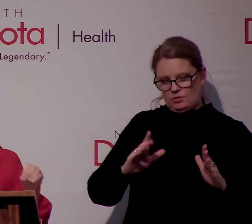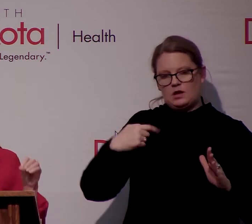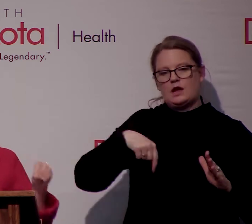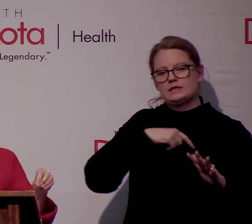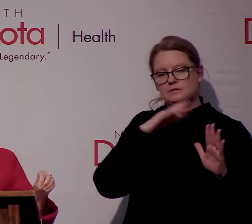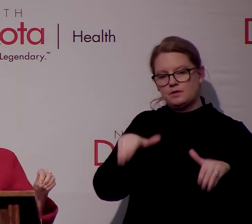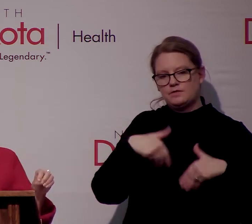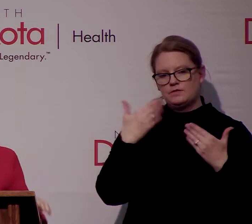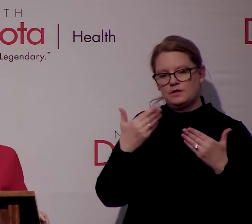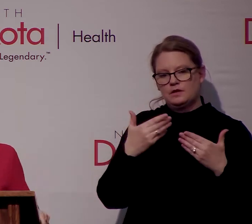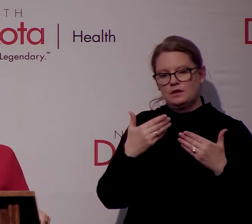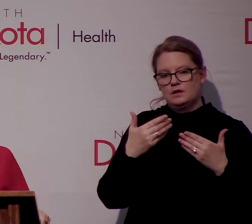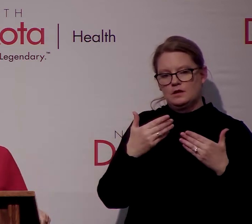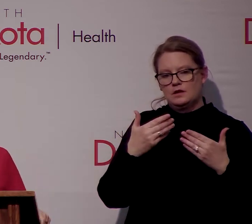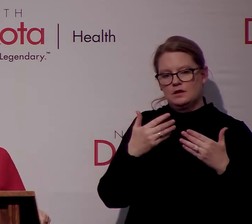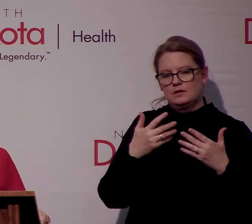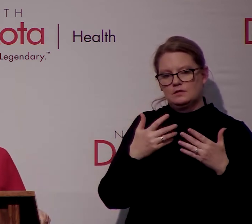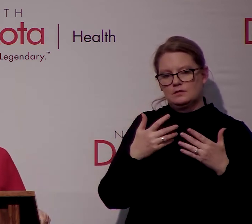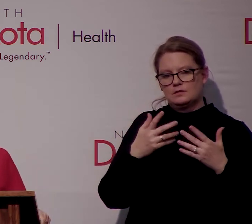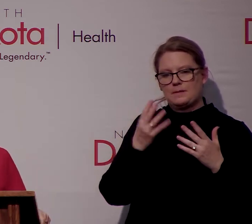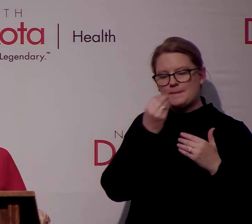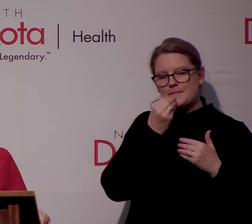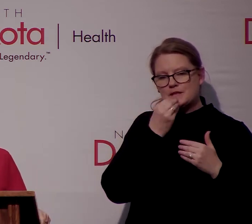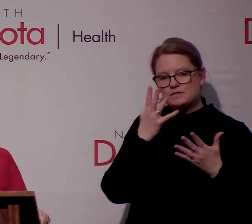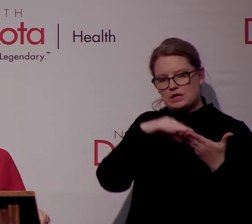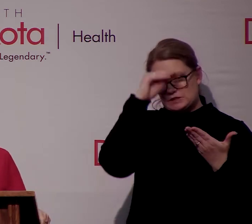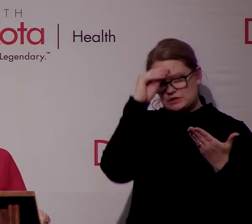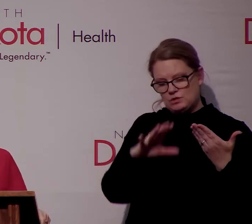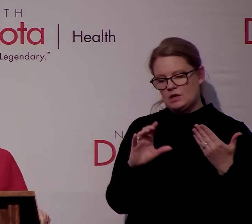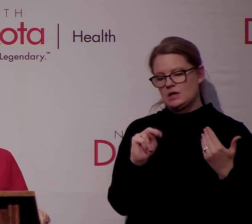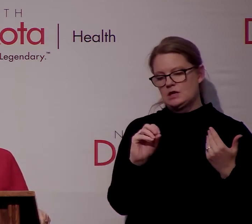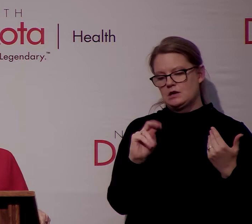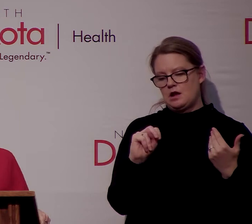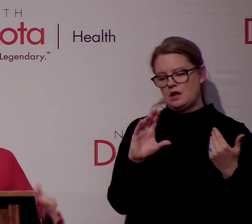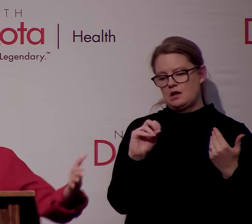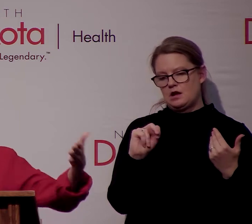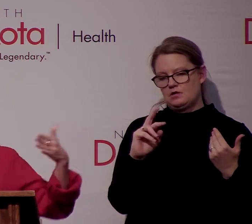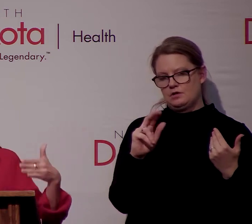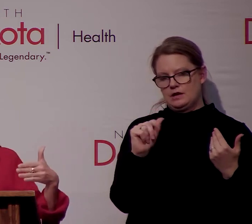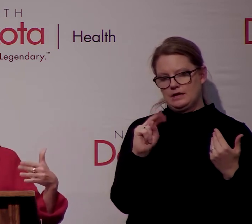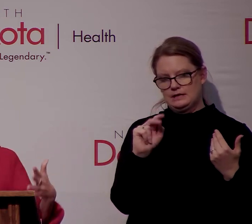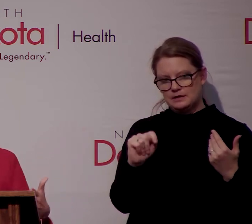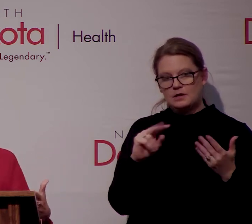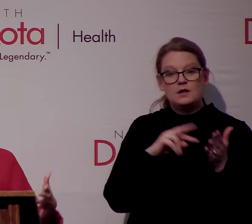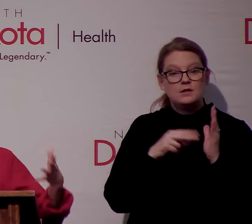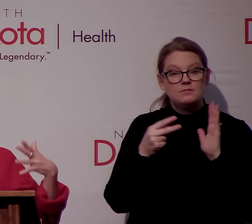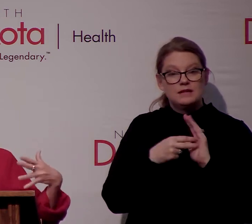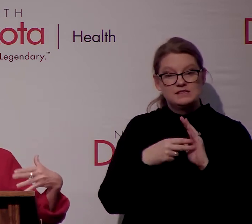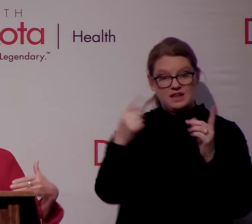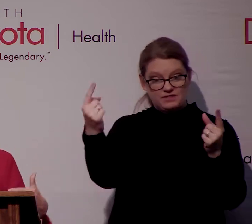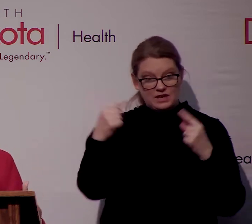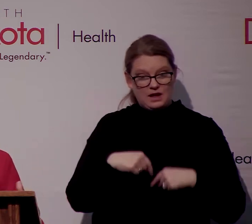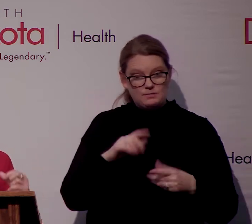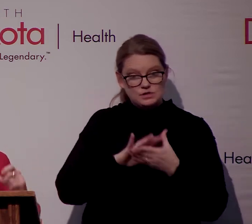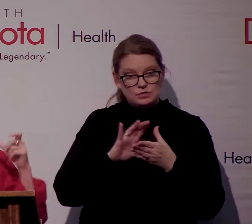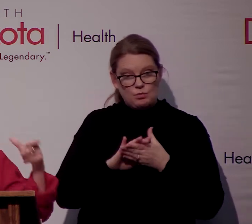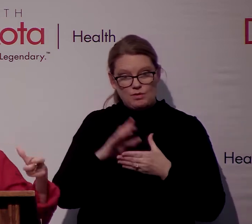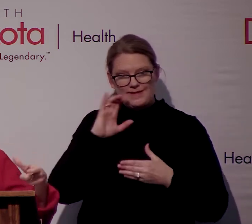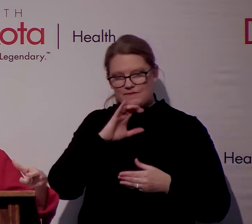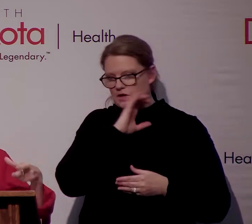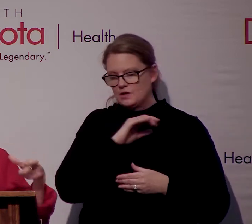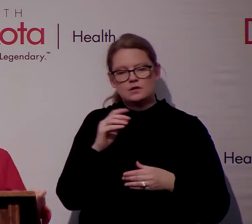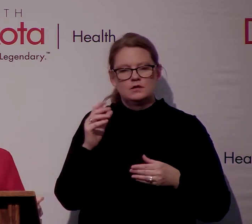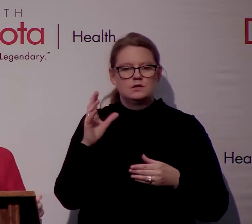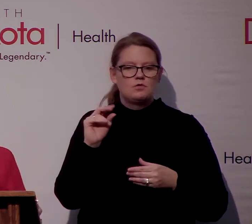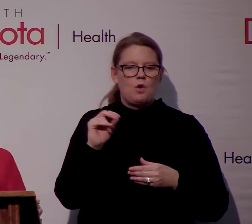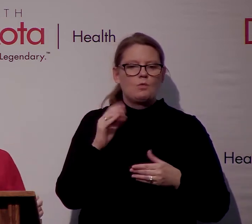provide non-congregate meals for our students, which non-congregate means that they don't need to come to our cafeterias, they don't need to come to our schools, we can do brown